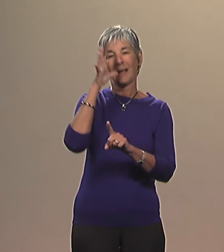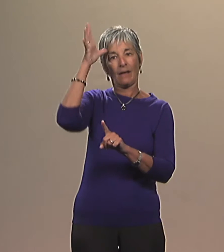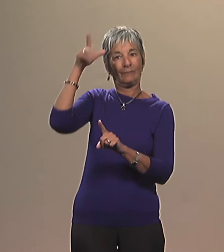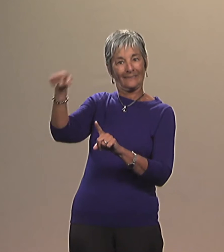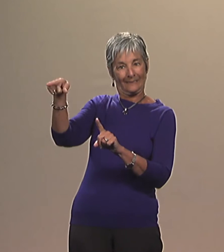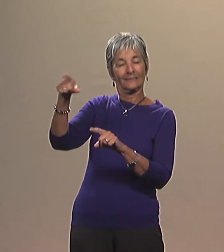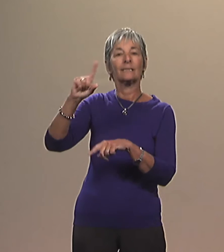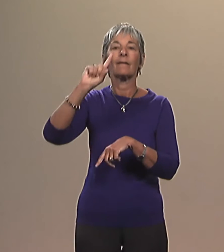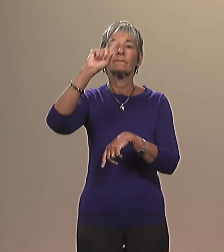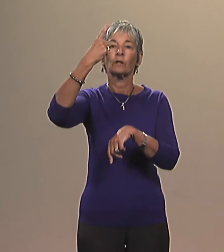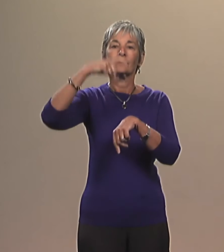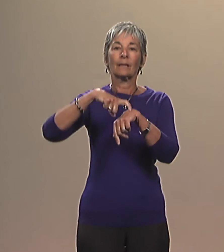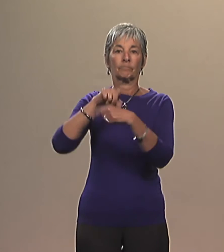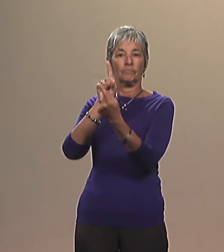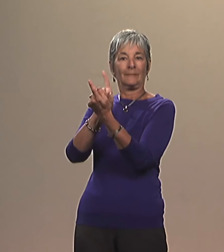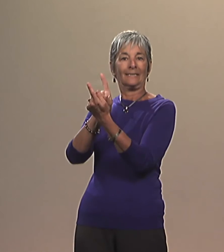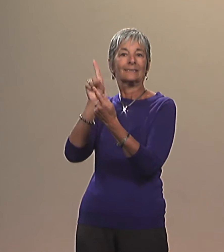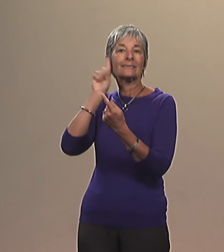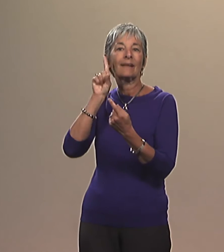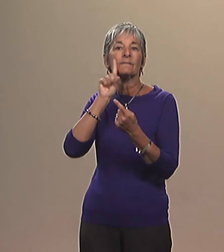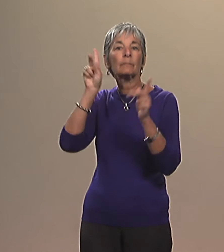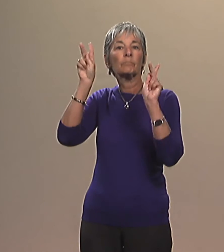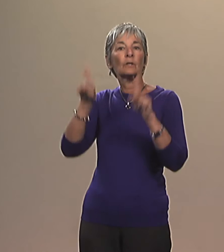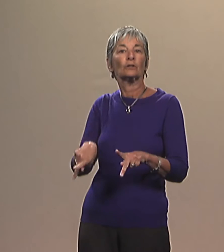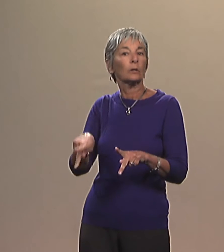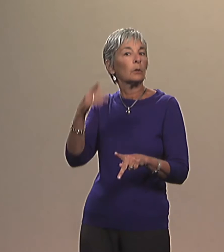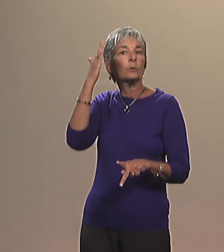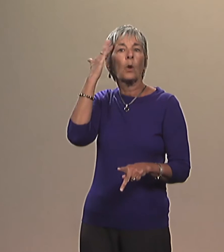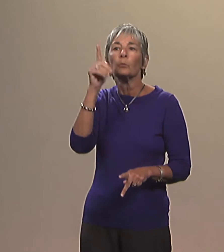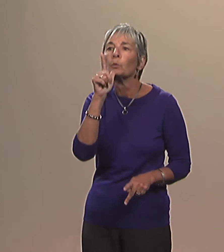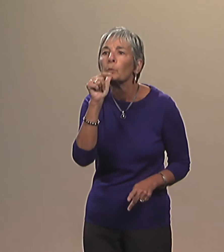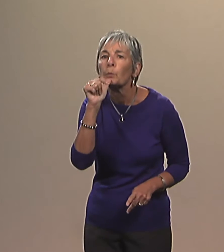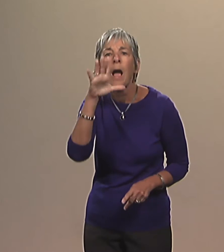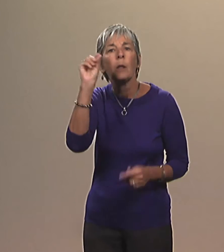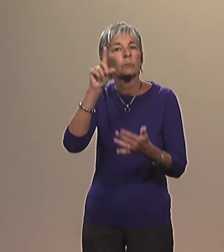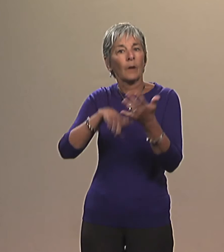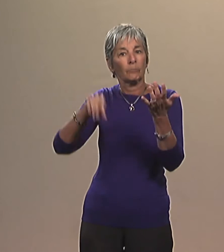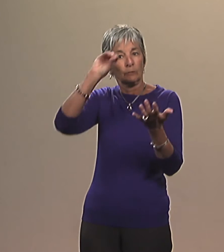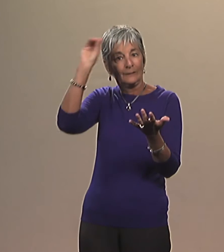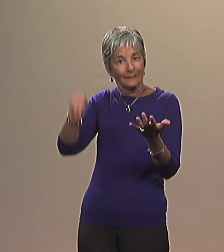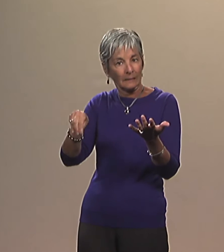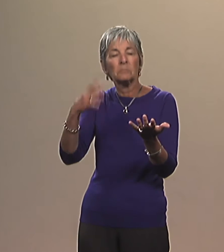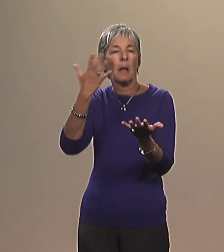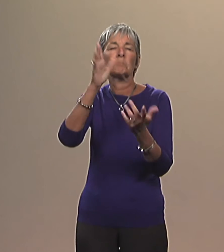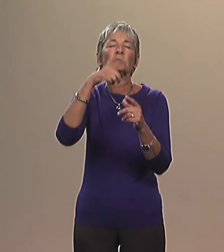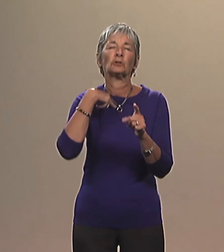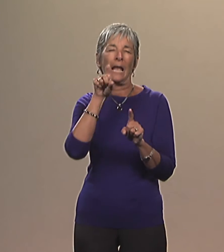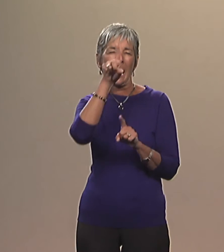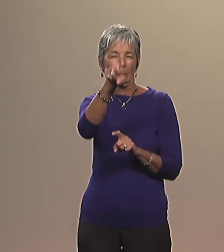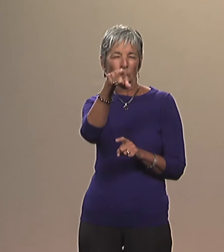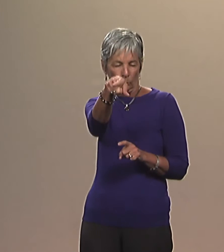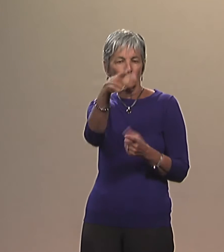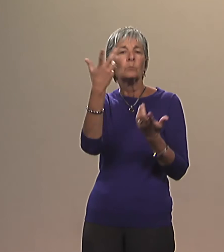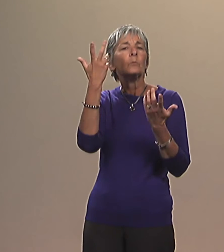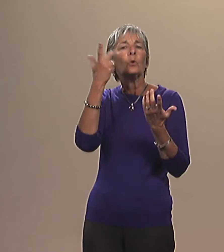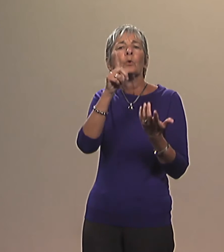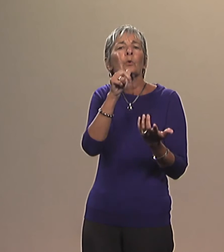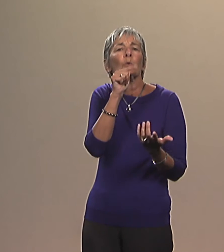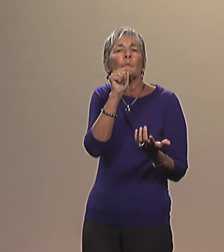For this, well, I'd like you to think about a parent's first encounter with a deaf person. What is that experience, and for what % of hearing